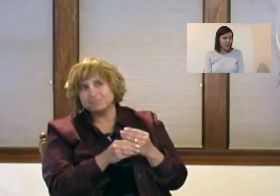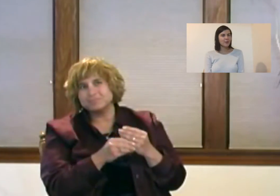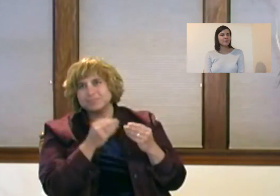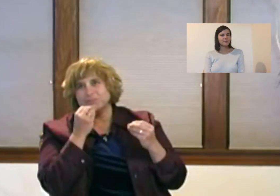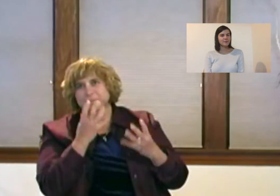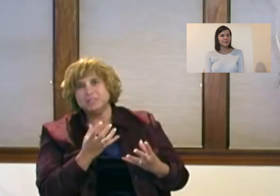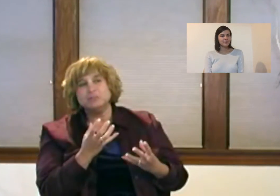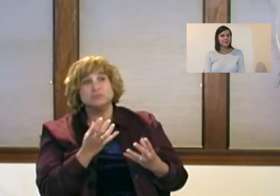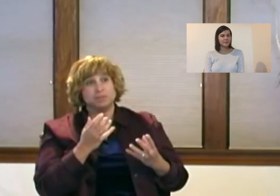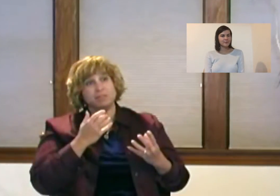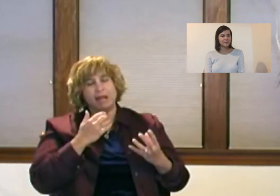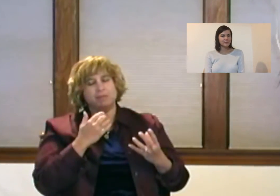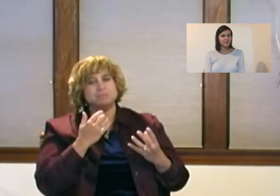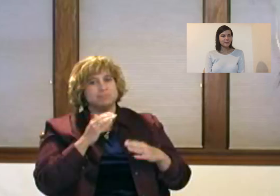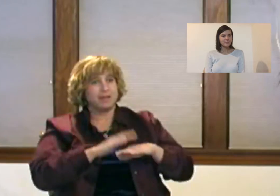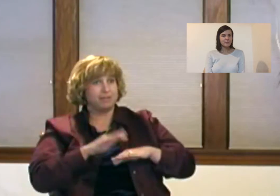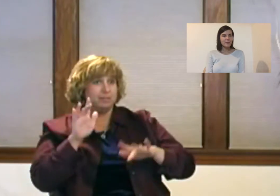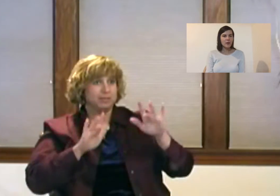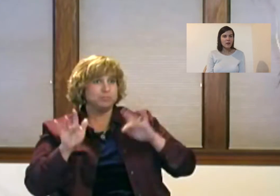Sounds good.